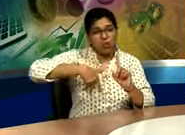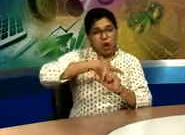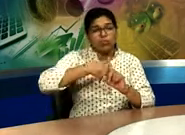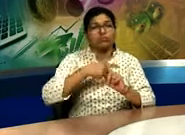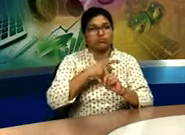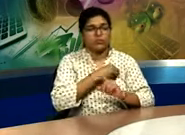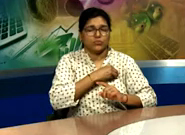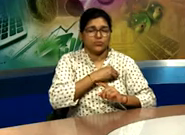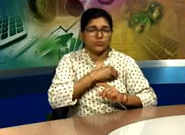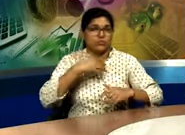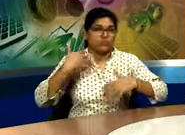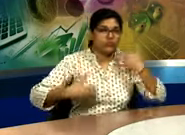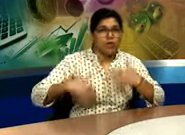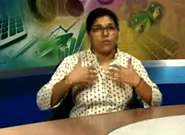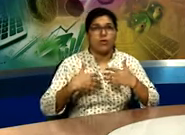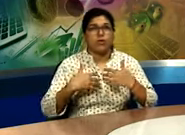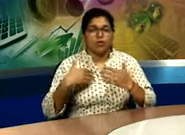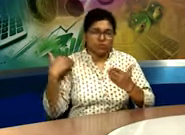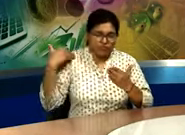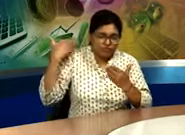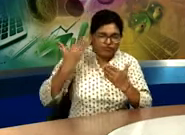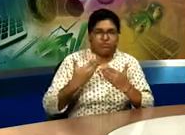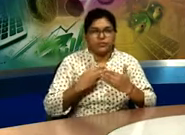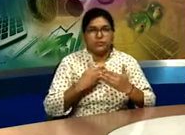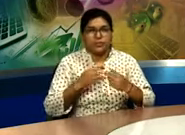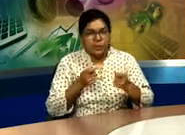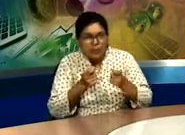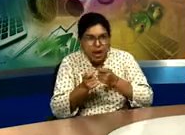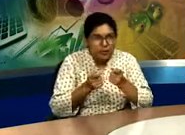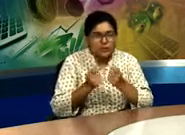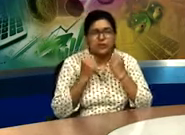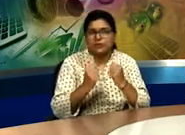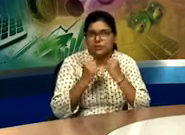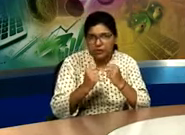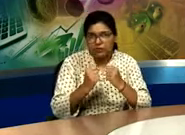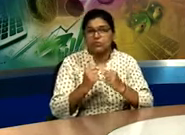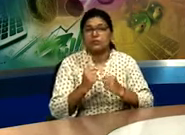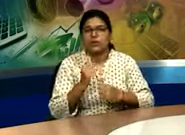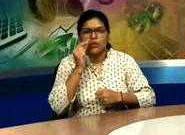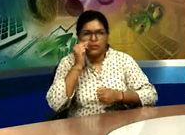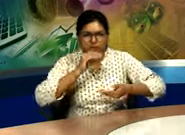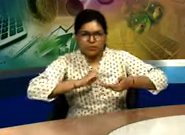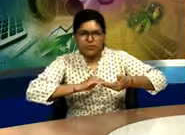this is her sign name. When you see her background, she really struggled a